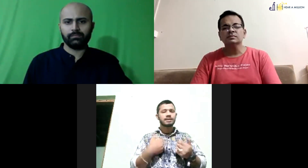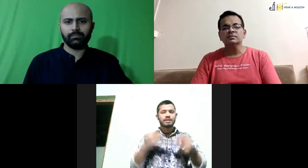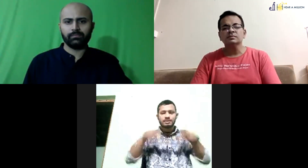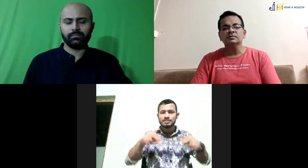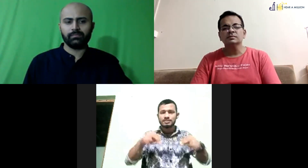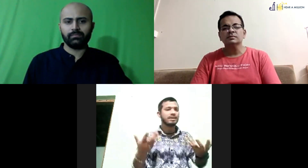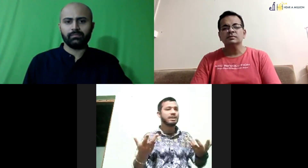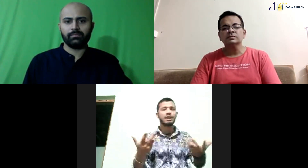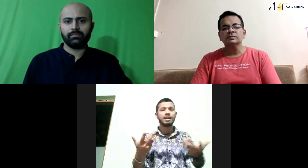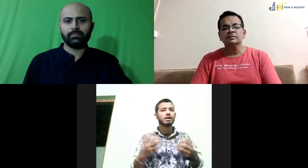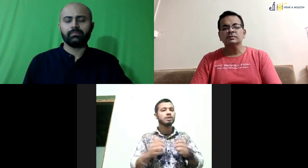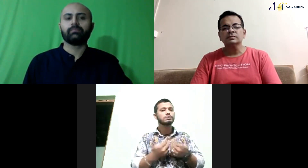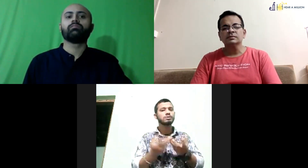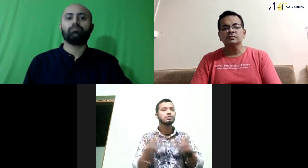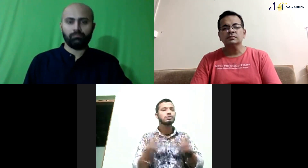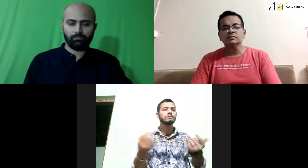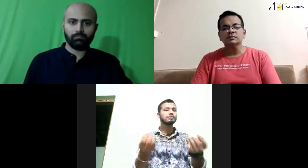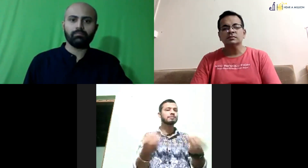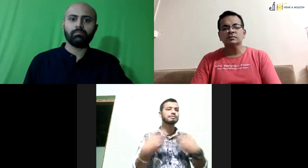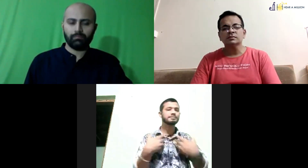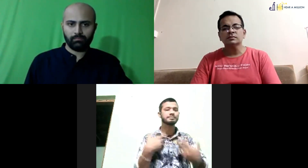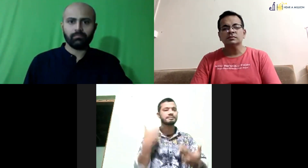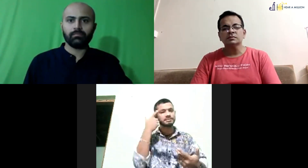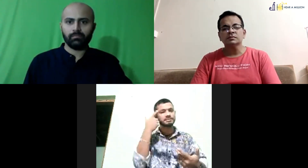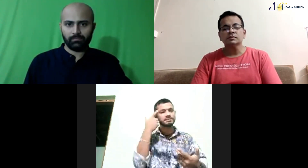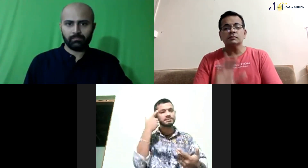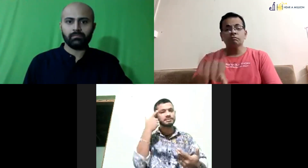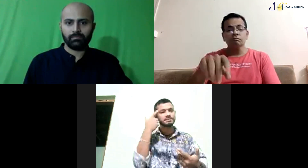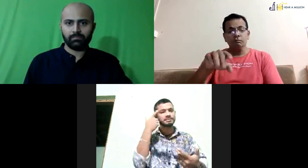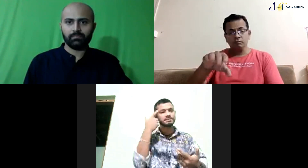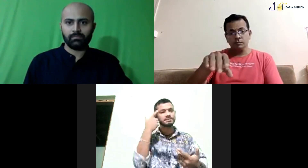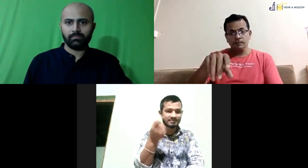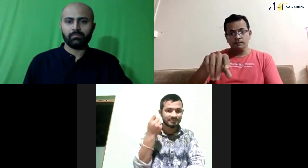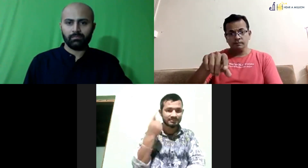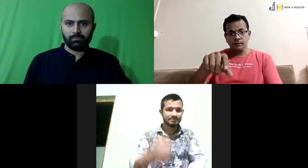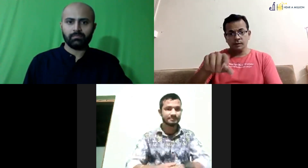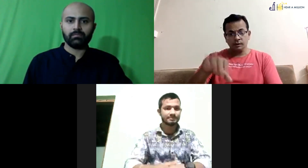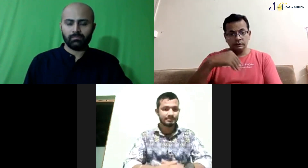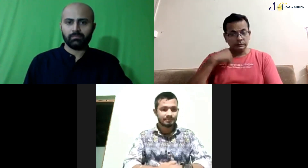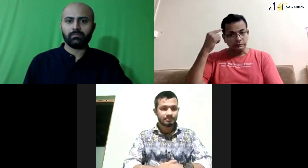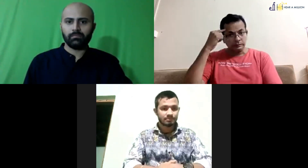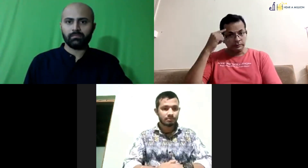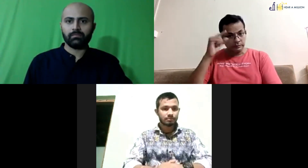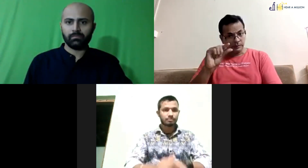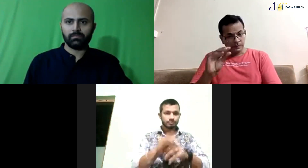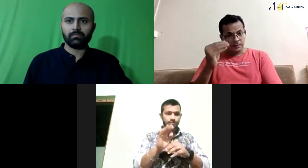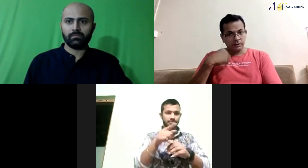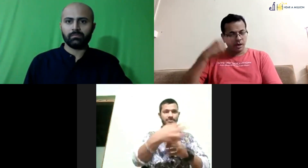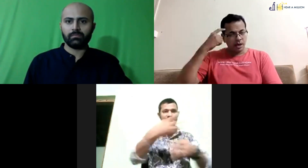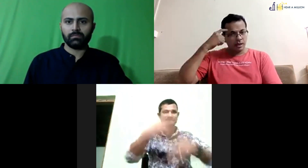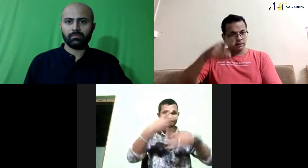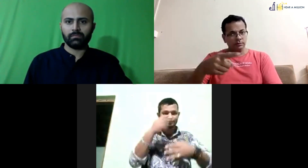Looking at myself, I want to attend the events in another states, but it's quite difficult to